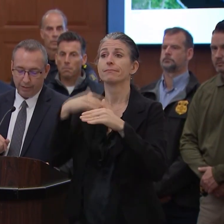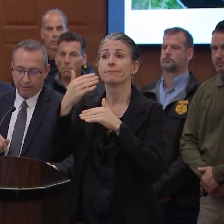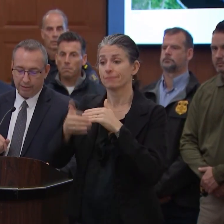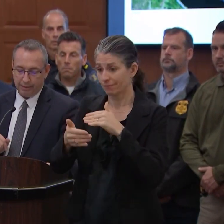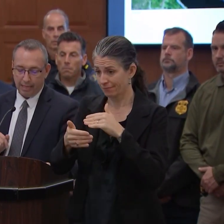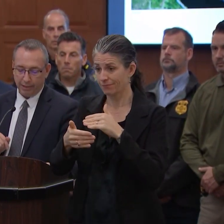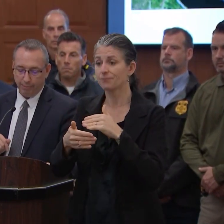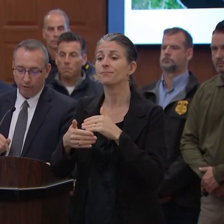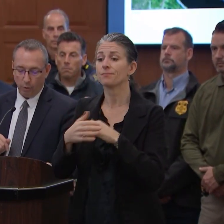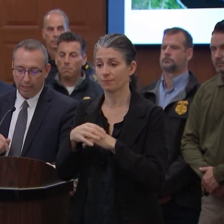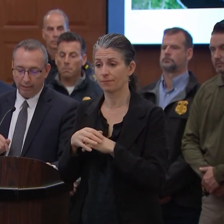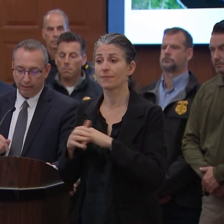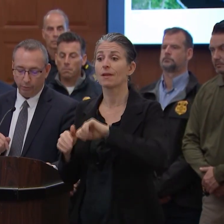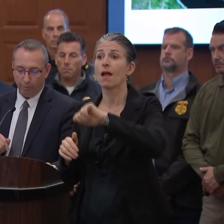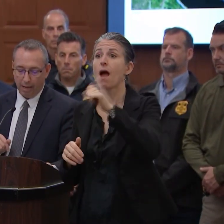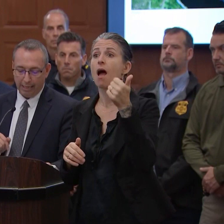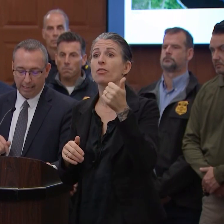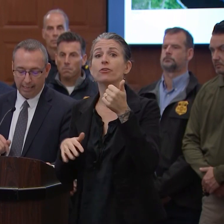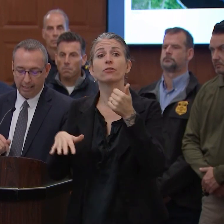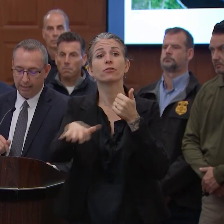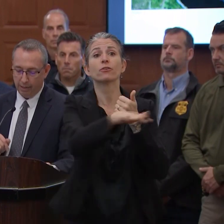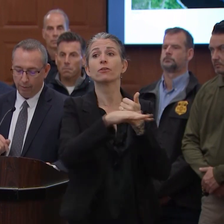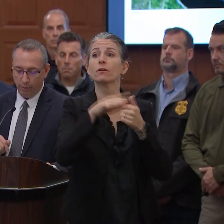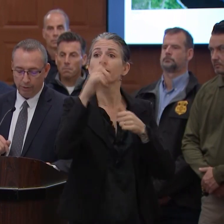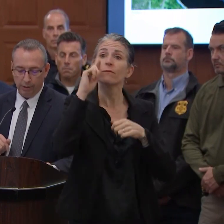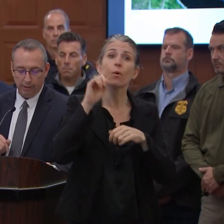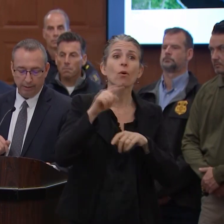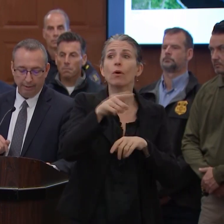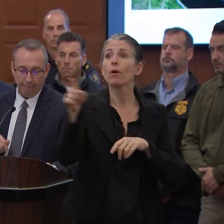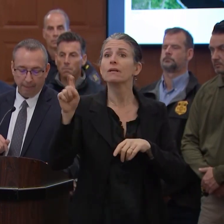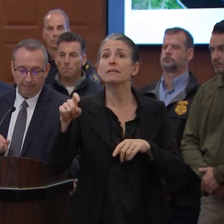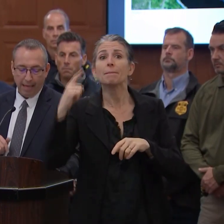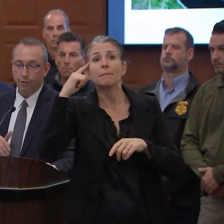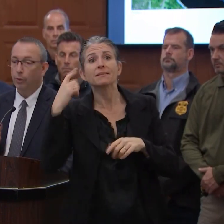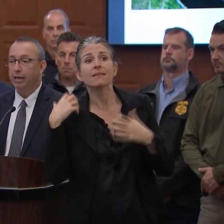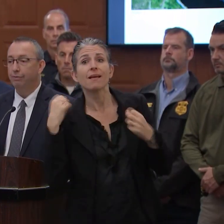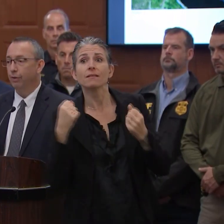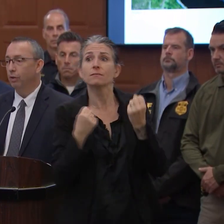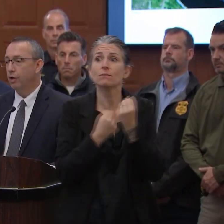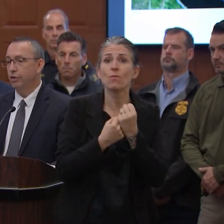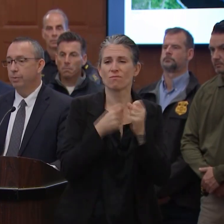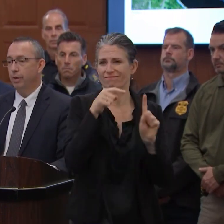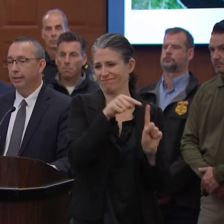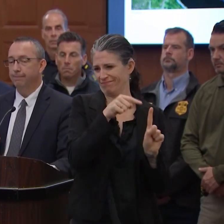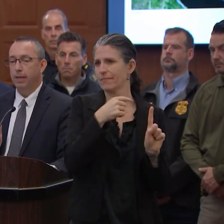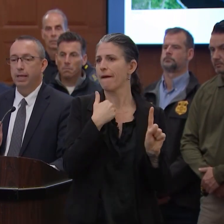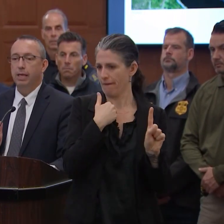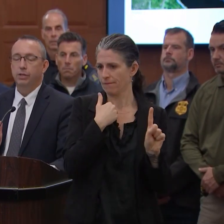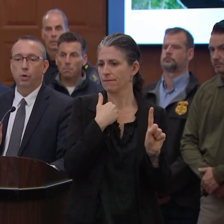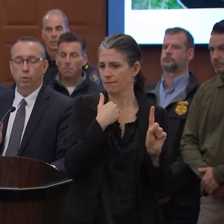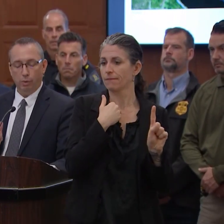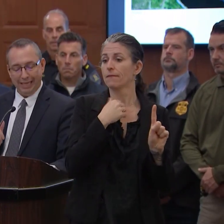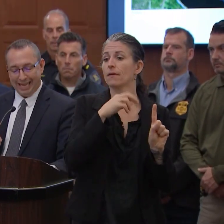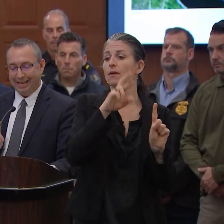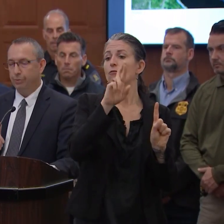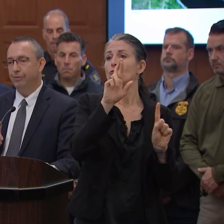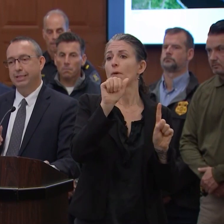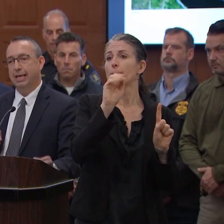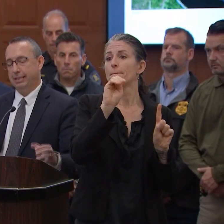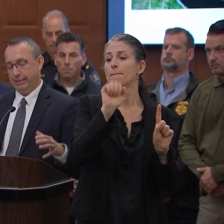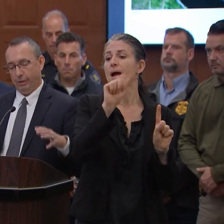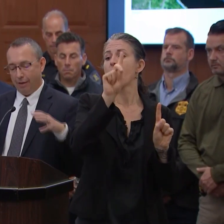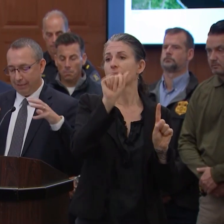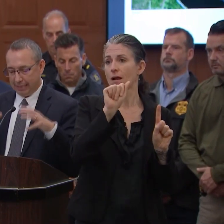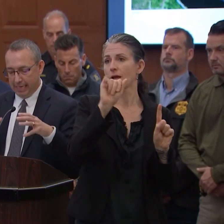health assistance, and that's going to be located at the Ramada Inn here in Lewiston, and that's created for the larger community. So again, as